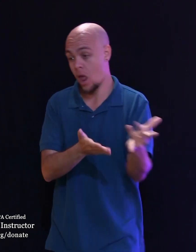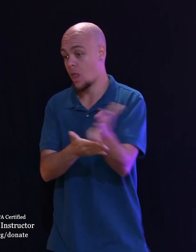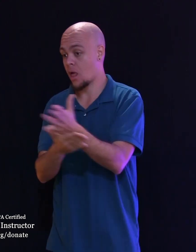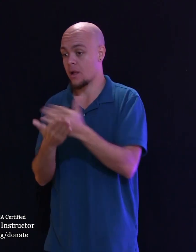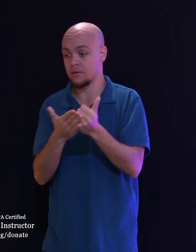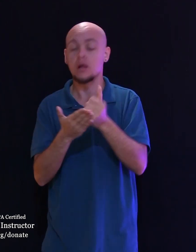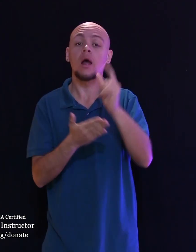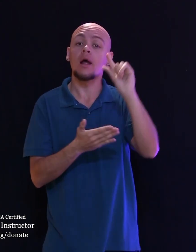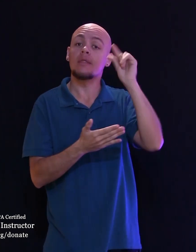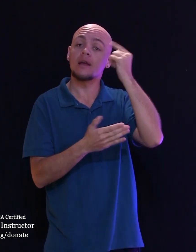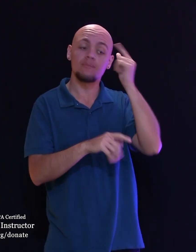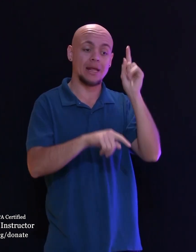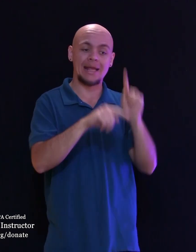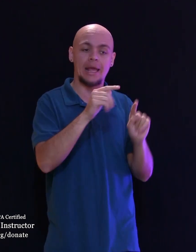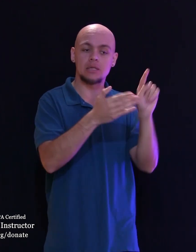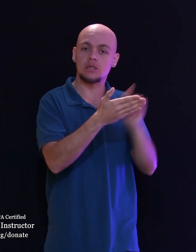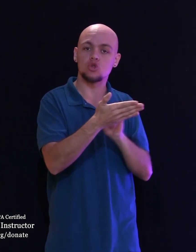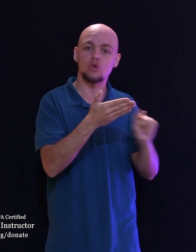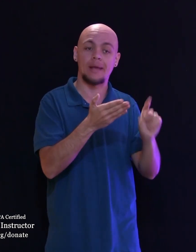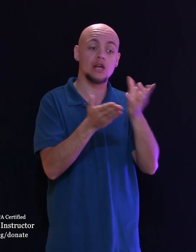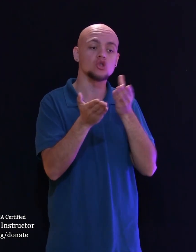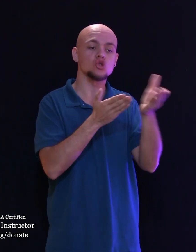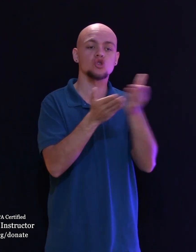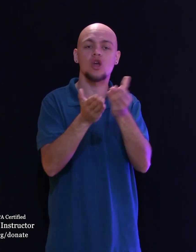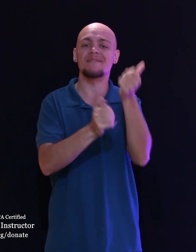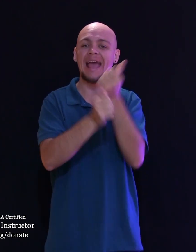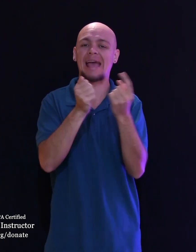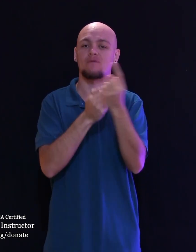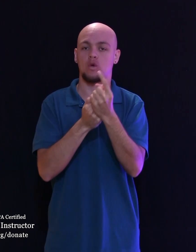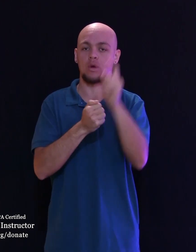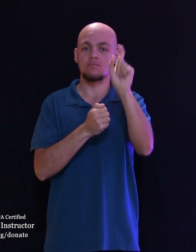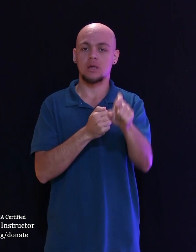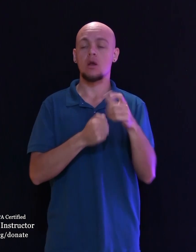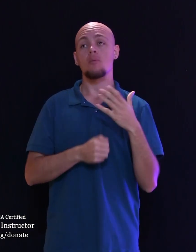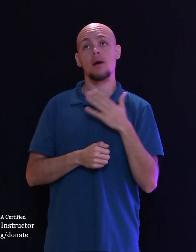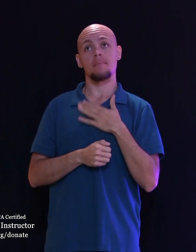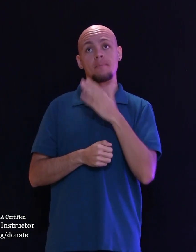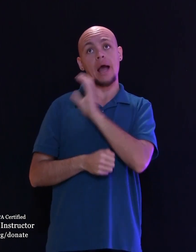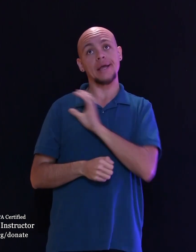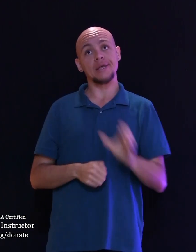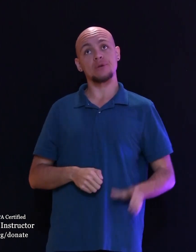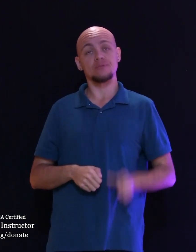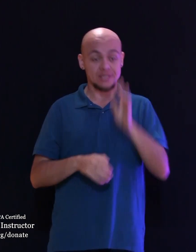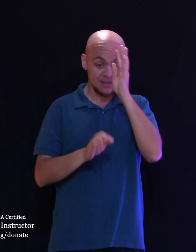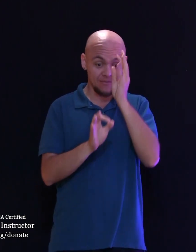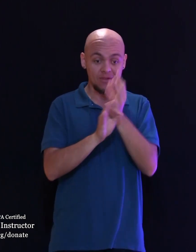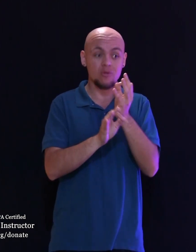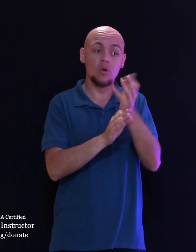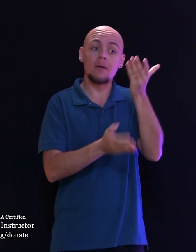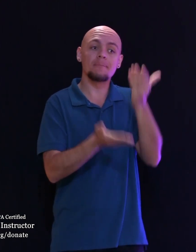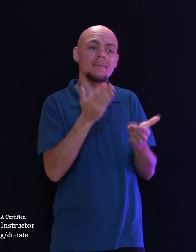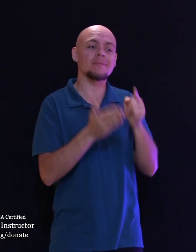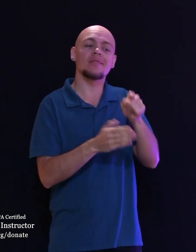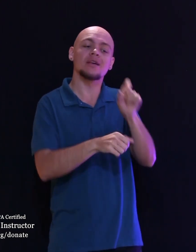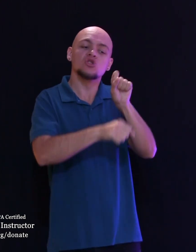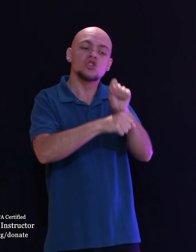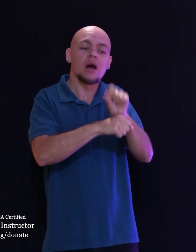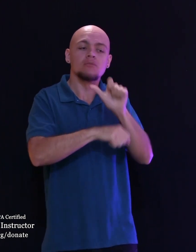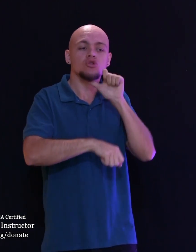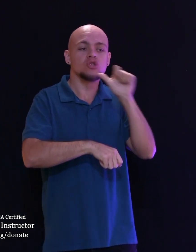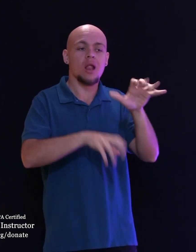the government is non-discriminatory. They should serve everybody. But my Christian faith, well, maybe you shouldn't have taken this